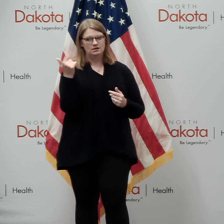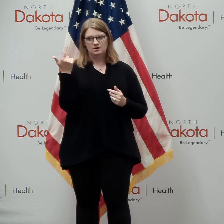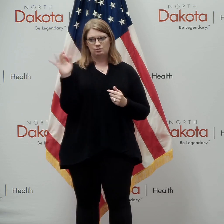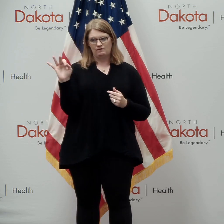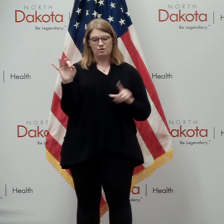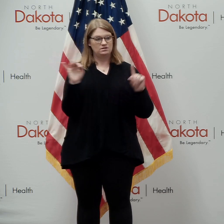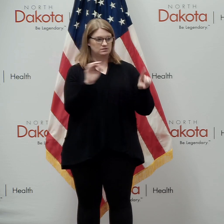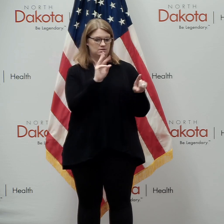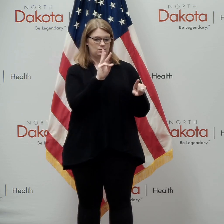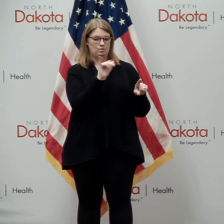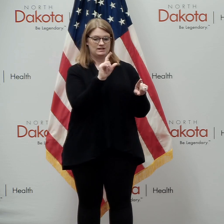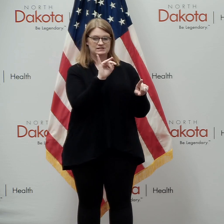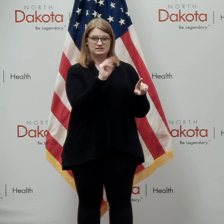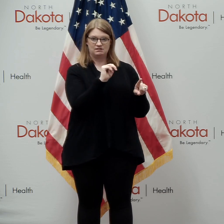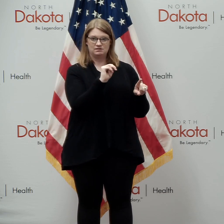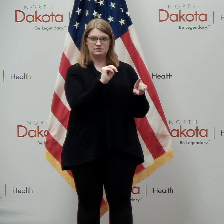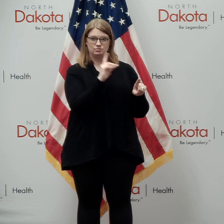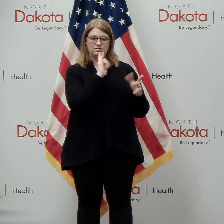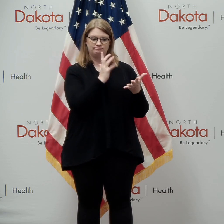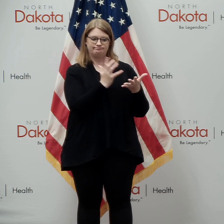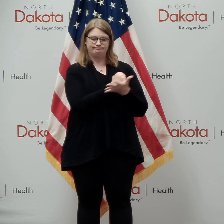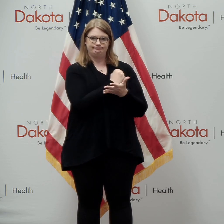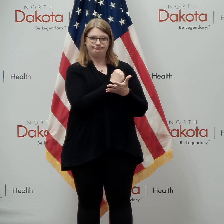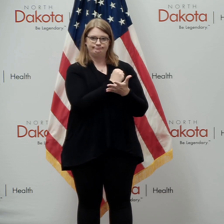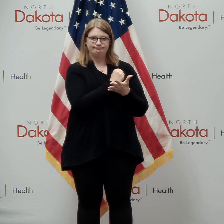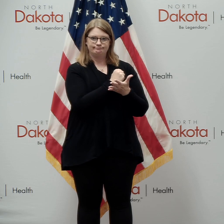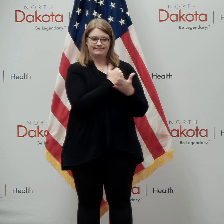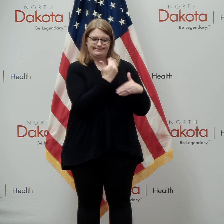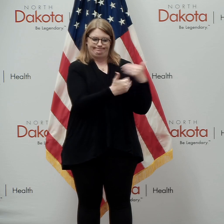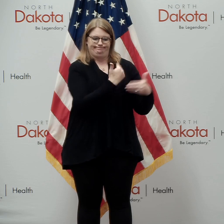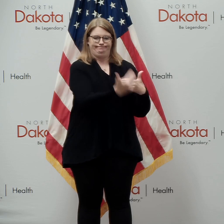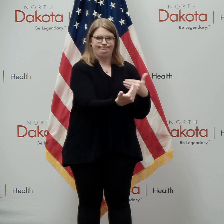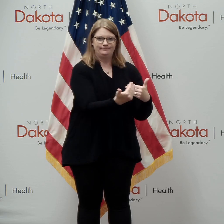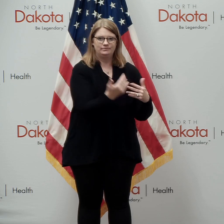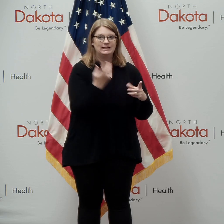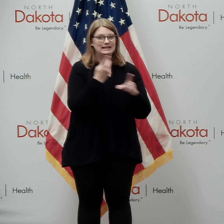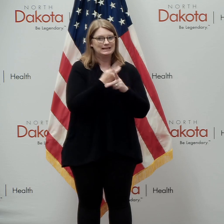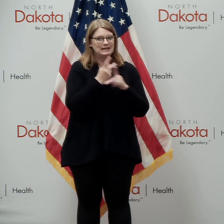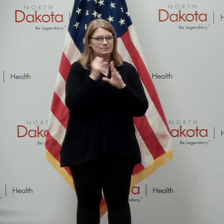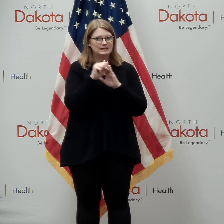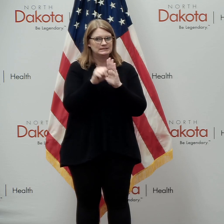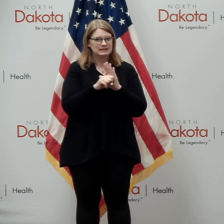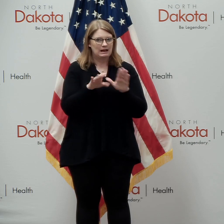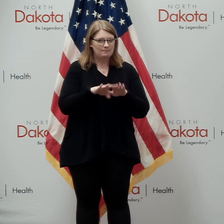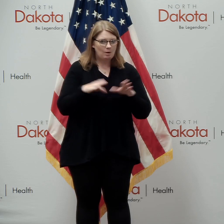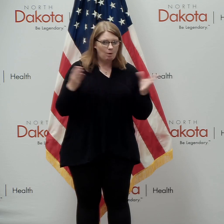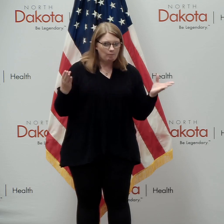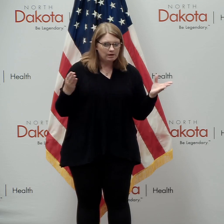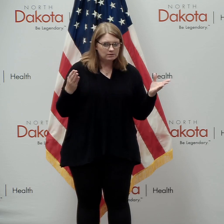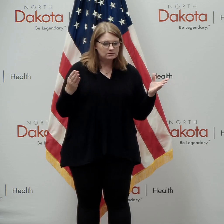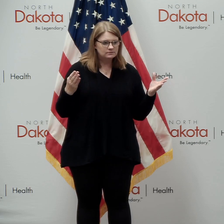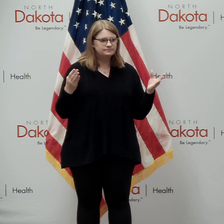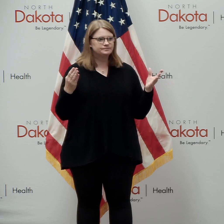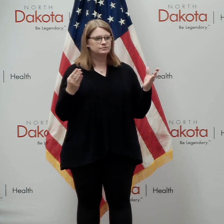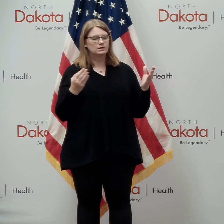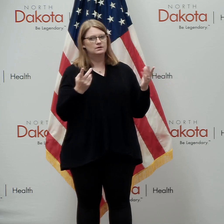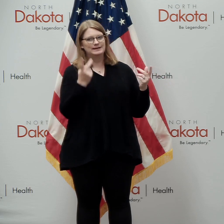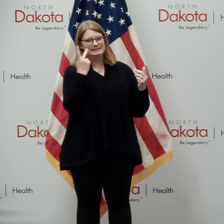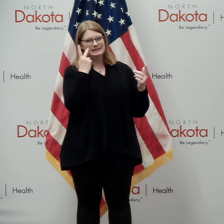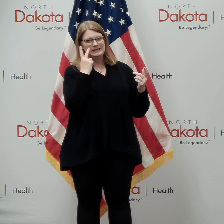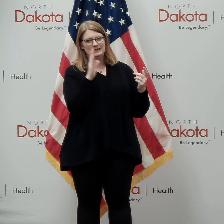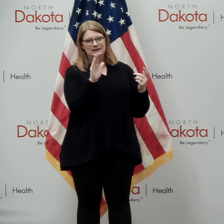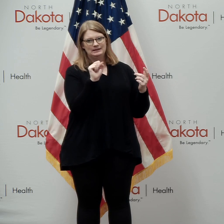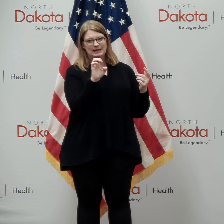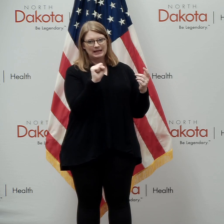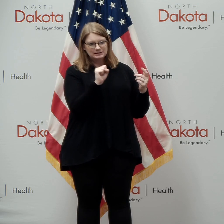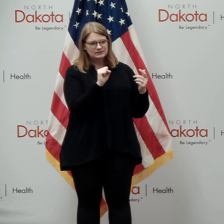Williston's taking a lot of smart actions. This is keep the state open, take the targeted action where you find the cases, and then everybody